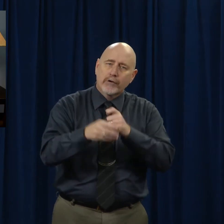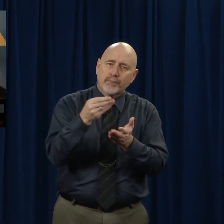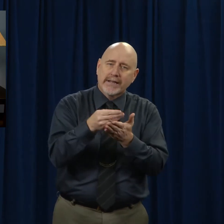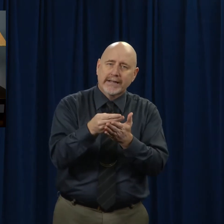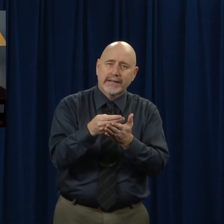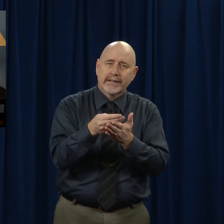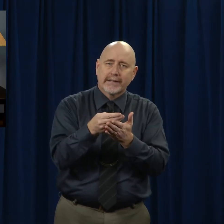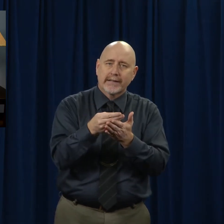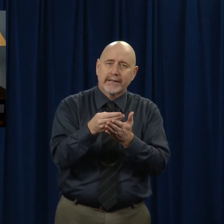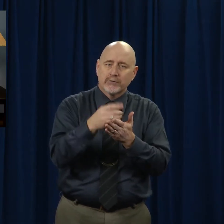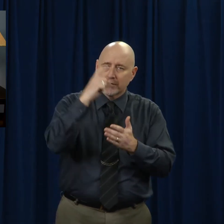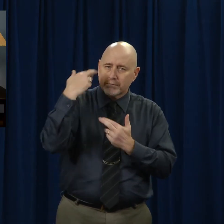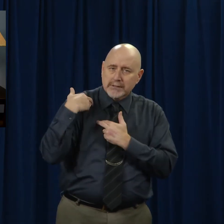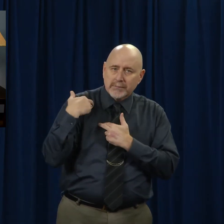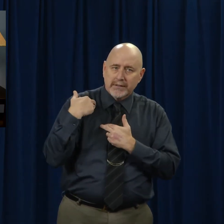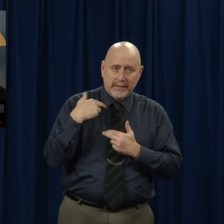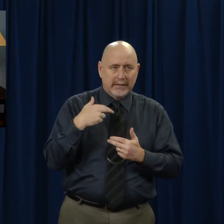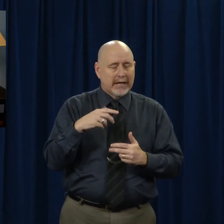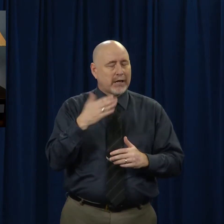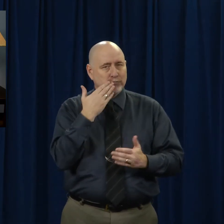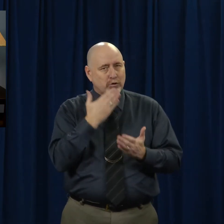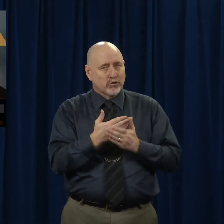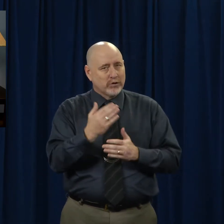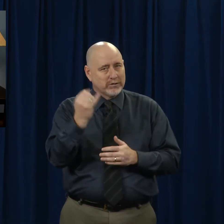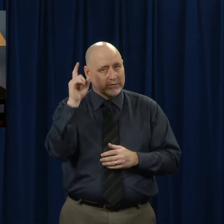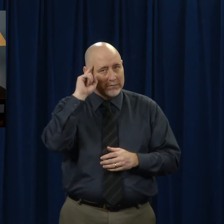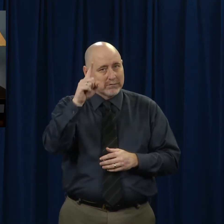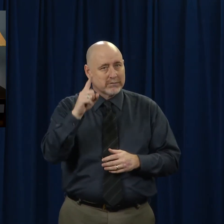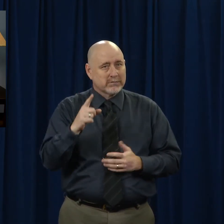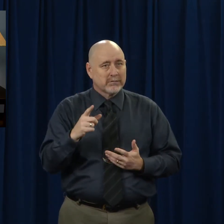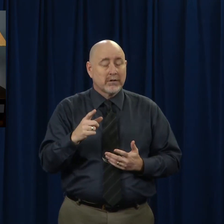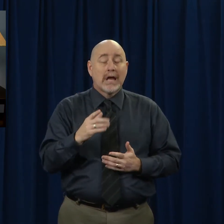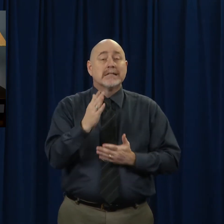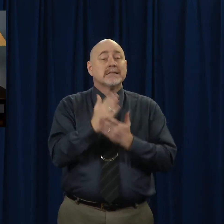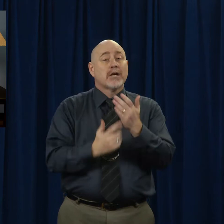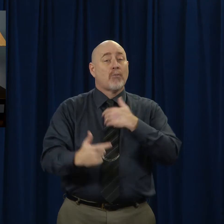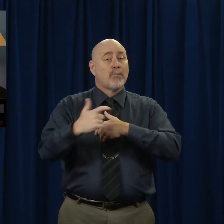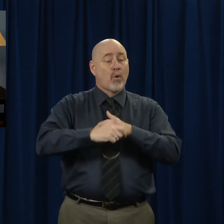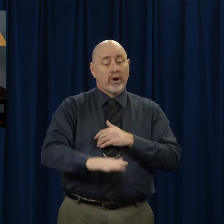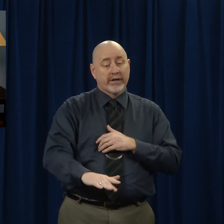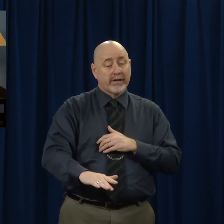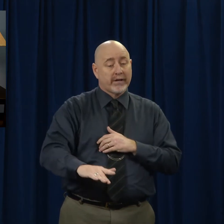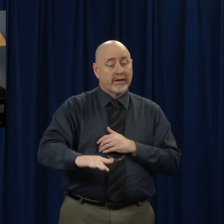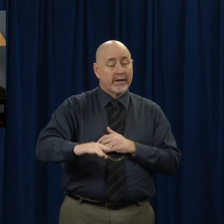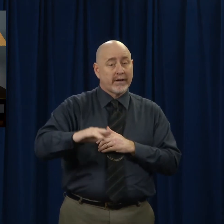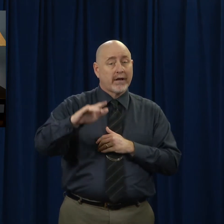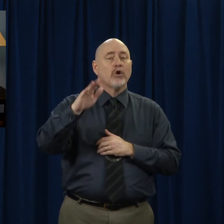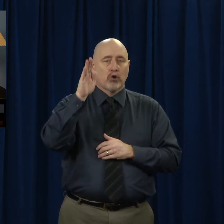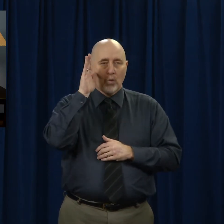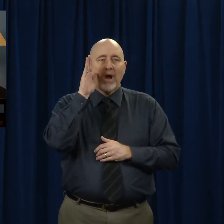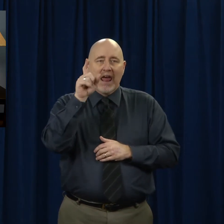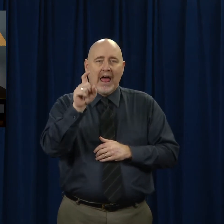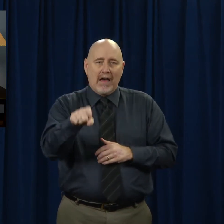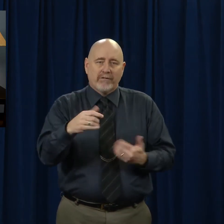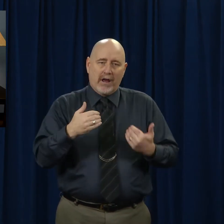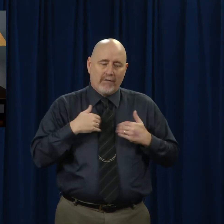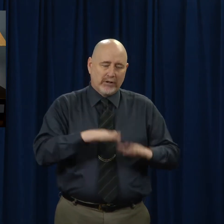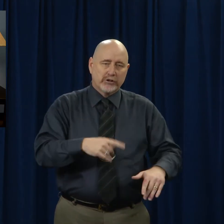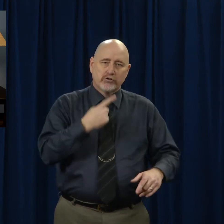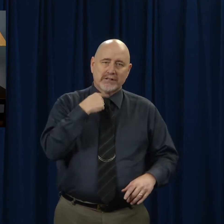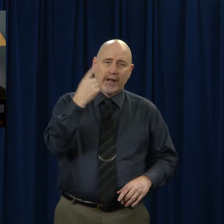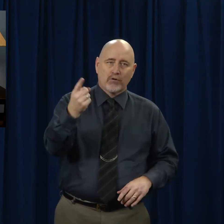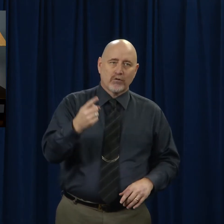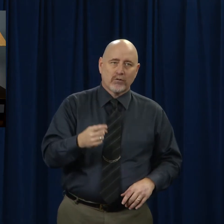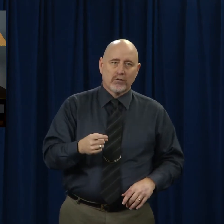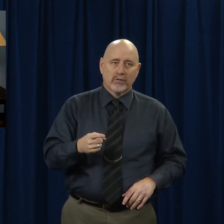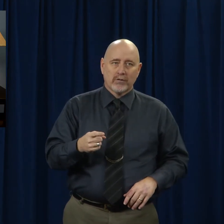handle money. And that's got to be a good thing to do. Now, at some point, you're going to have your children say